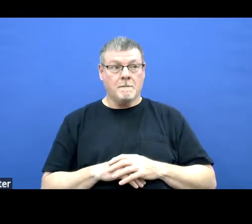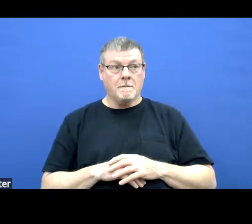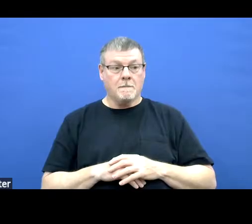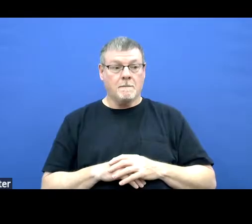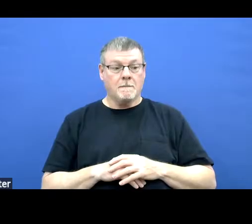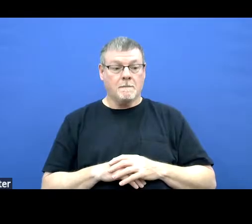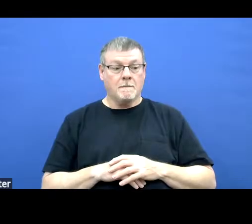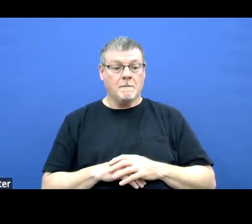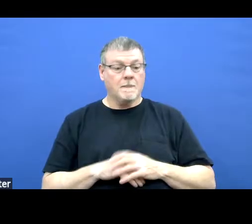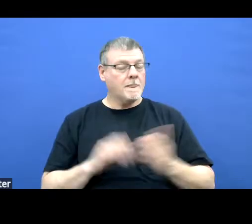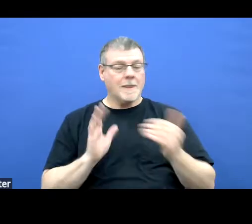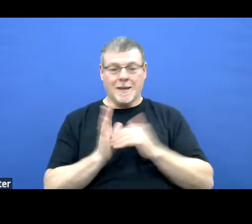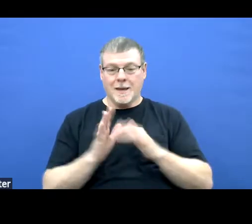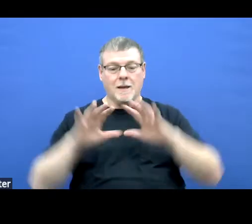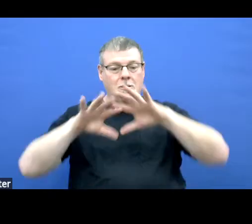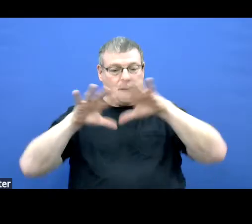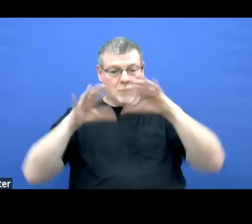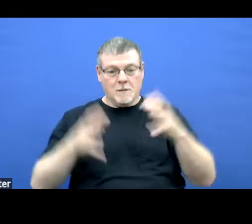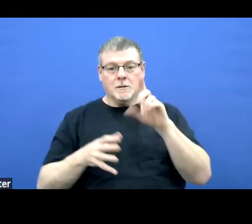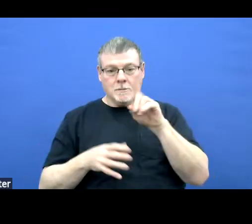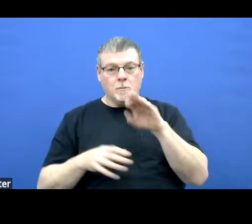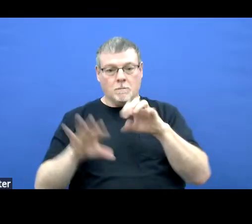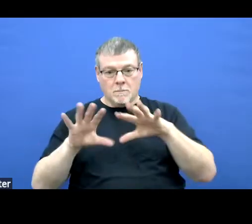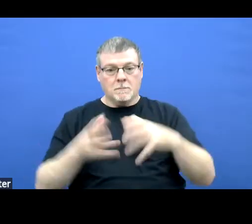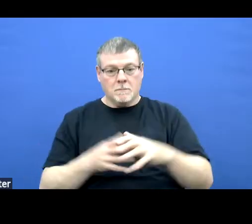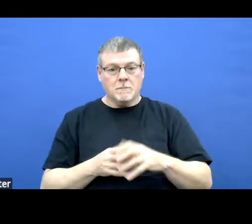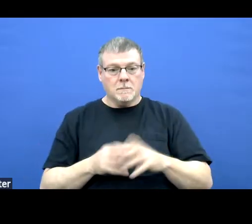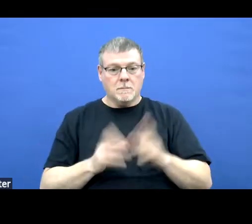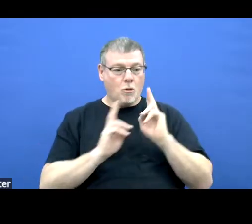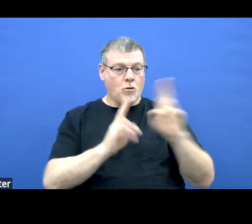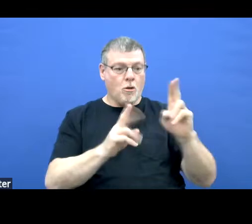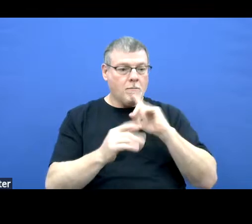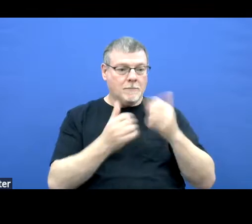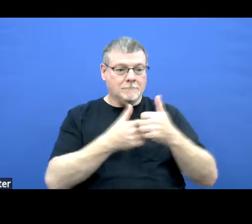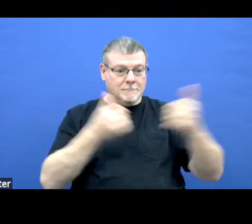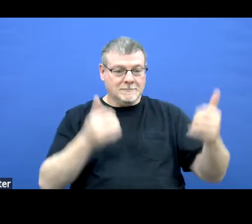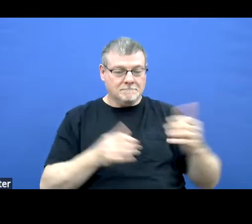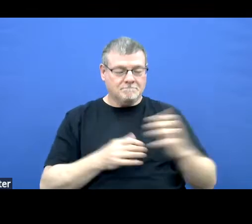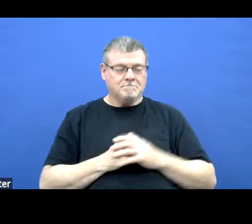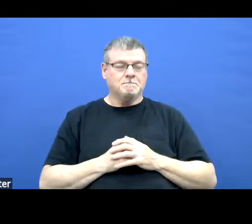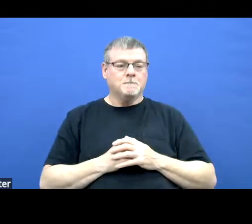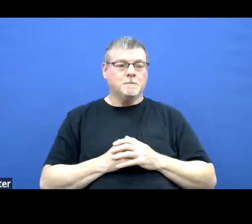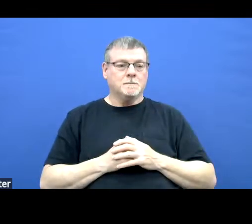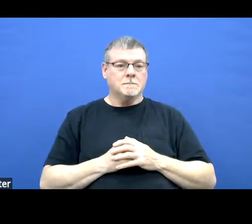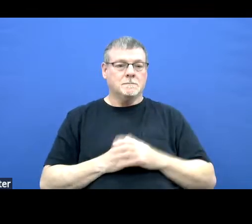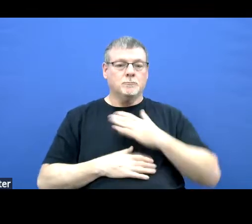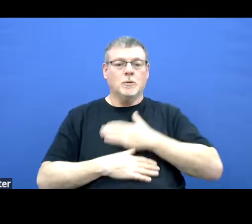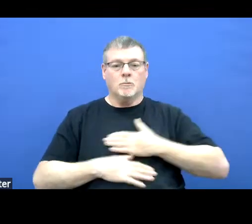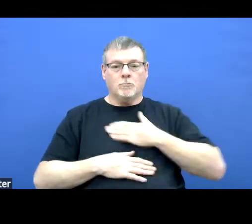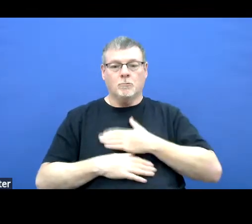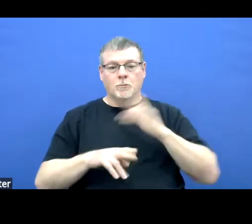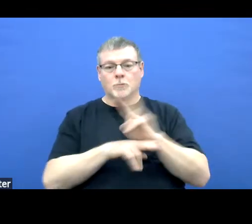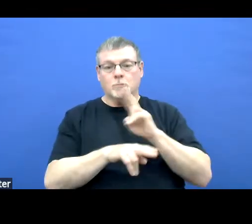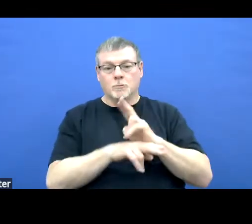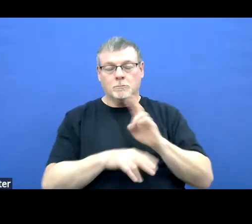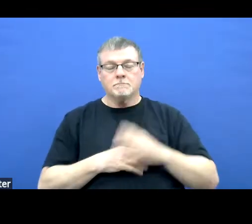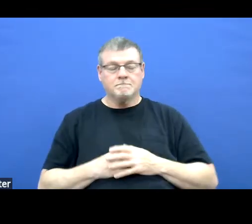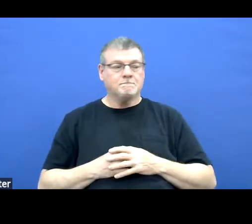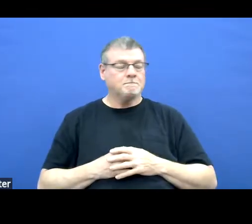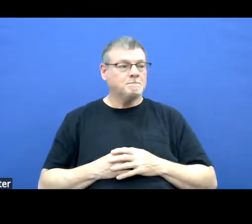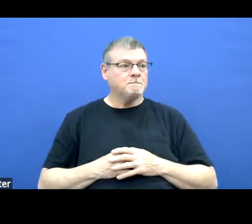And again, it would only be the dome portion because Minette Hall would become our future recreational and community